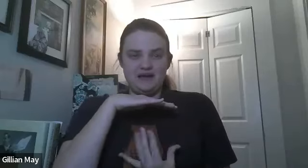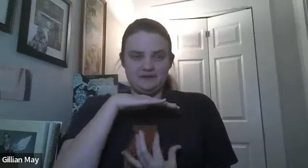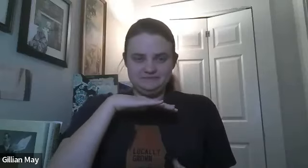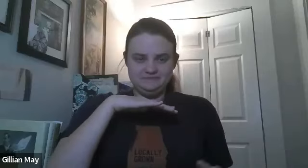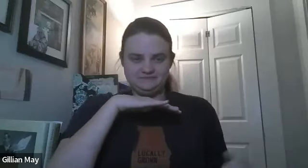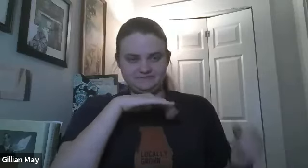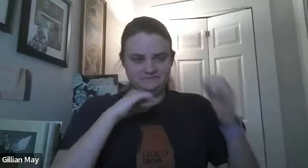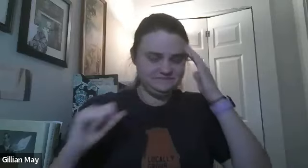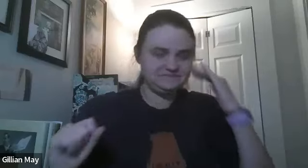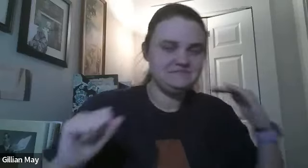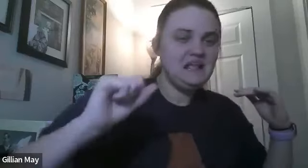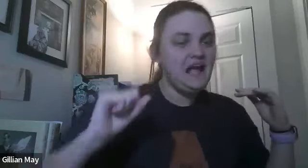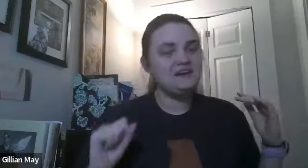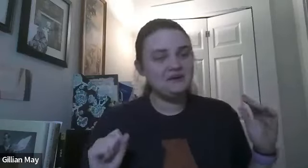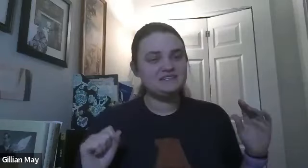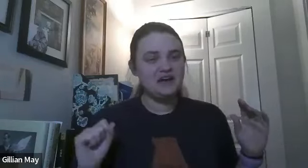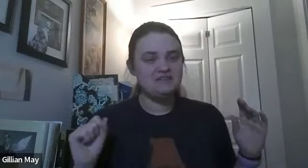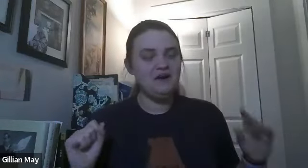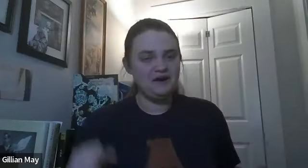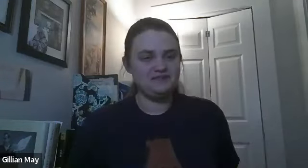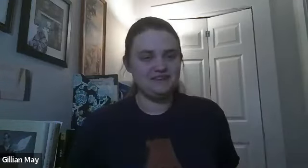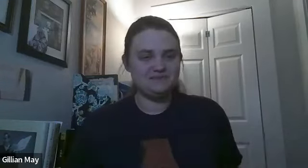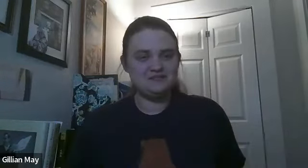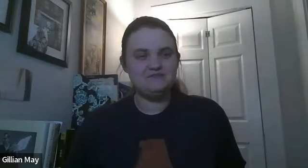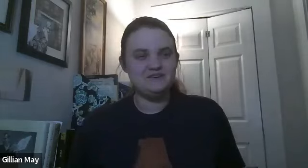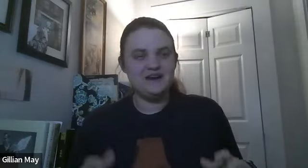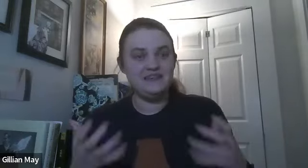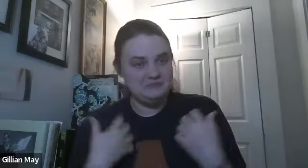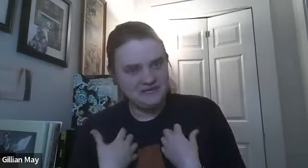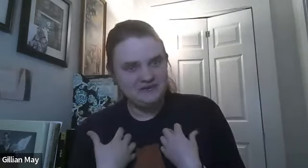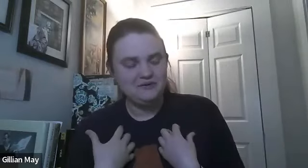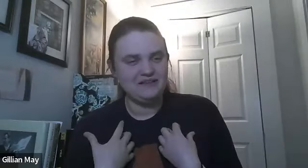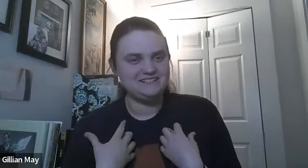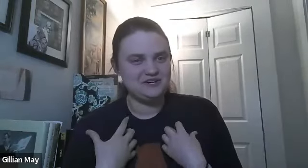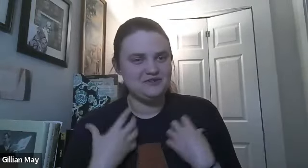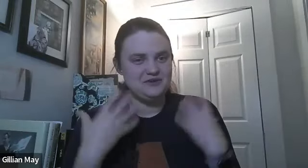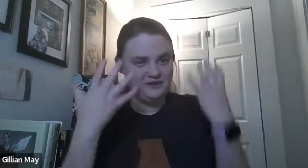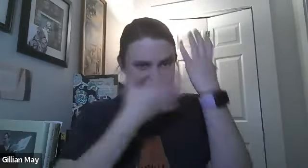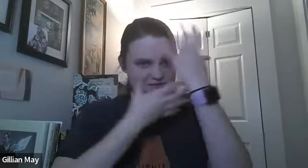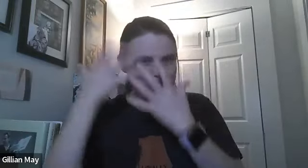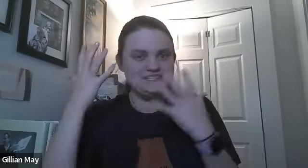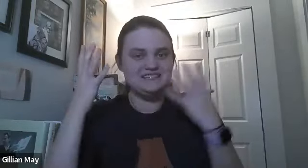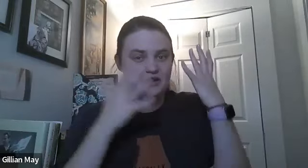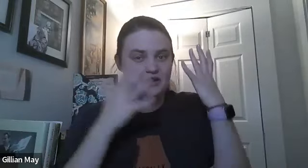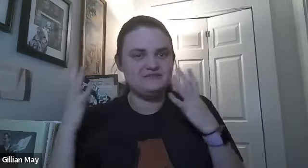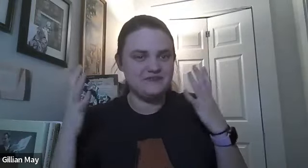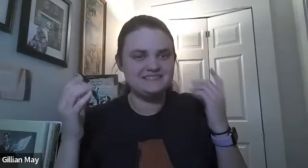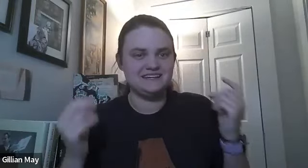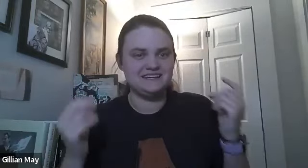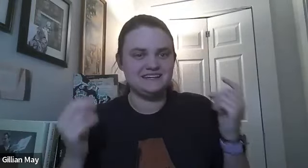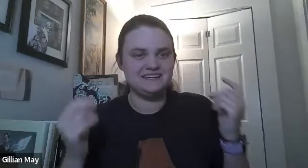mad. I know it's kind of a hard thing, especially if you're not like me who likes to show her emotions like on her face like